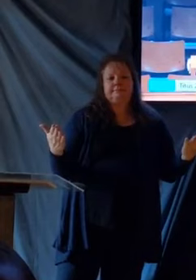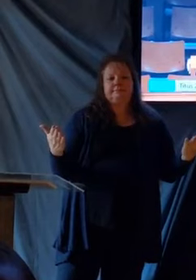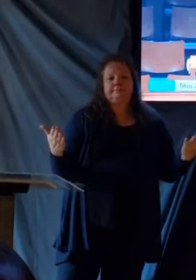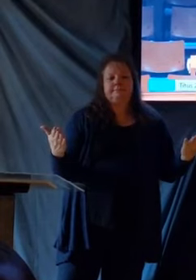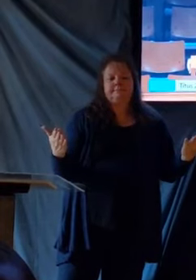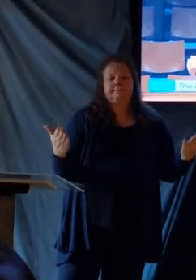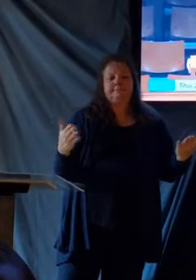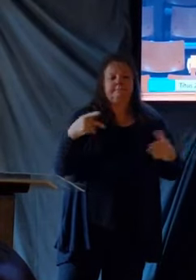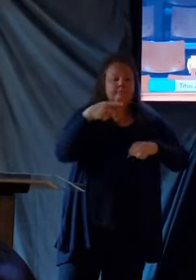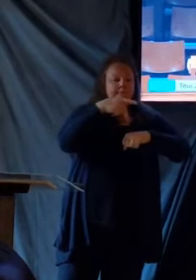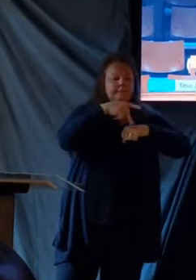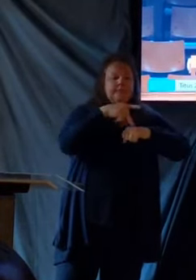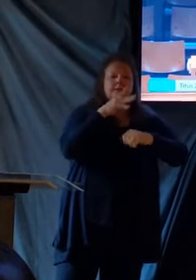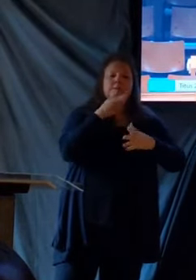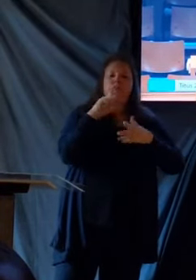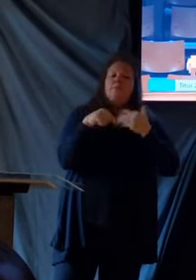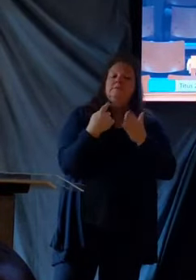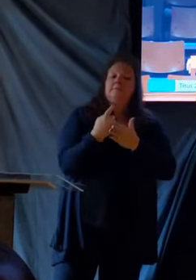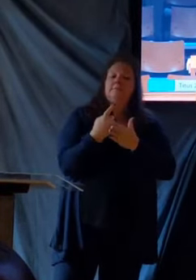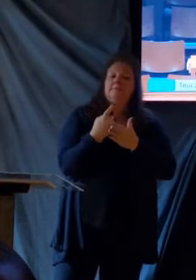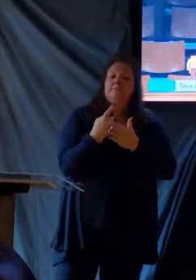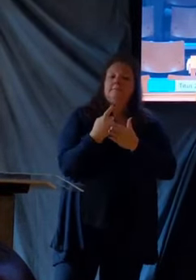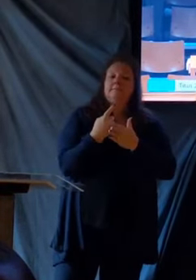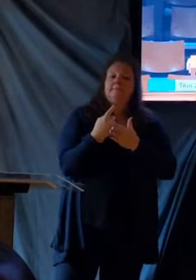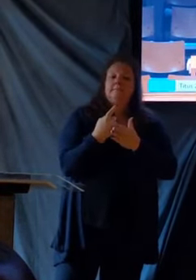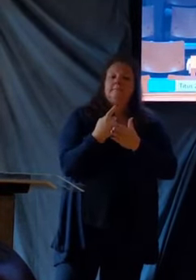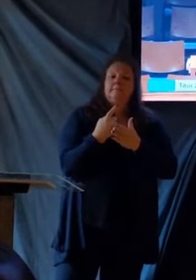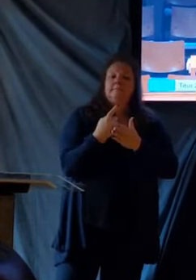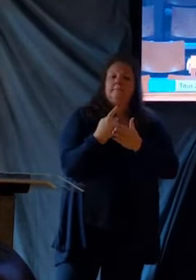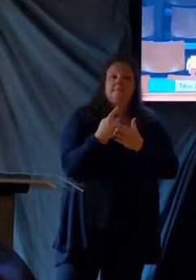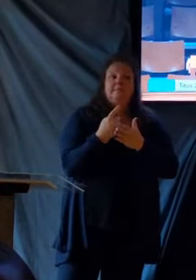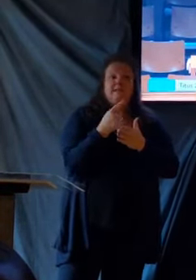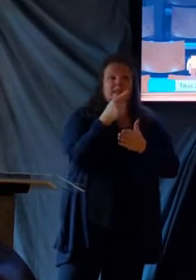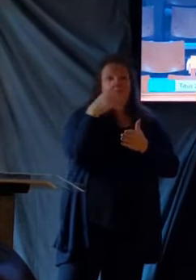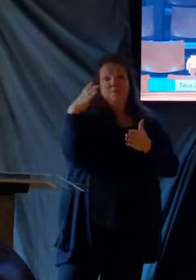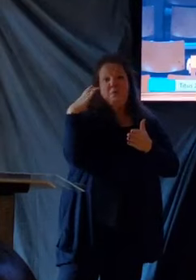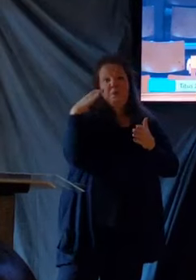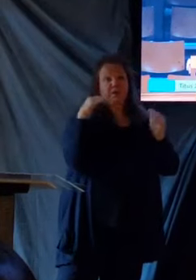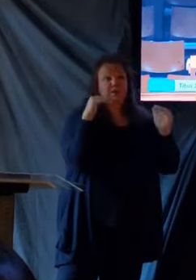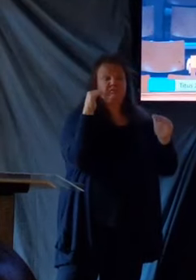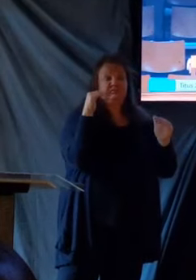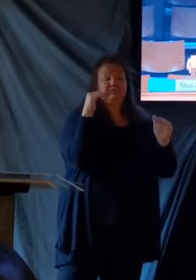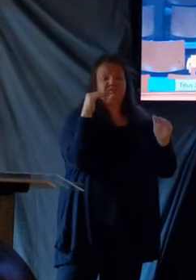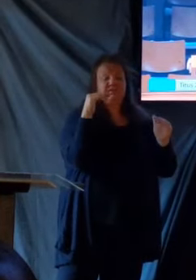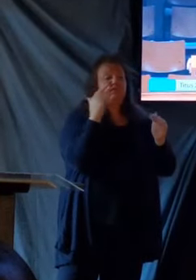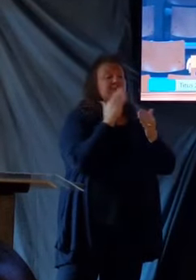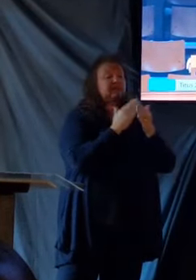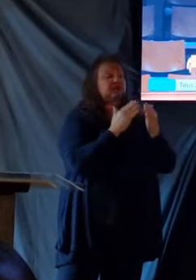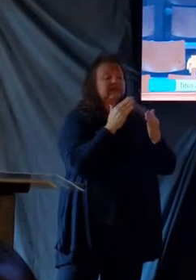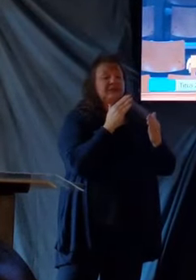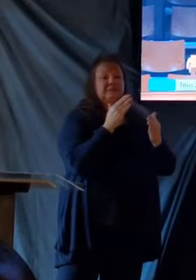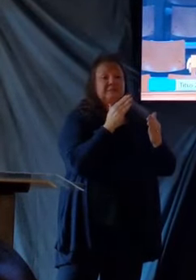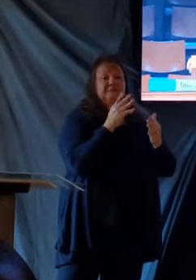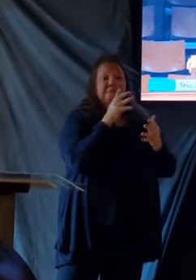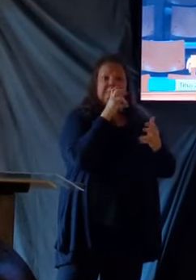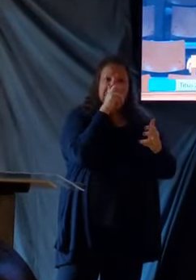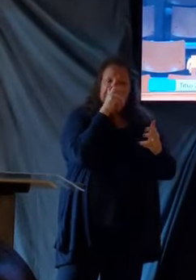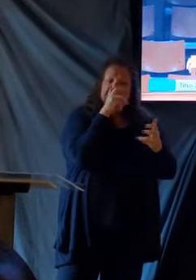And we know that Peter talks about when you have an unfair. You know, some masters could be